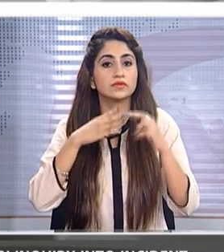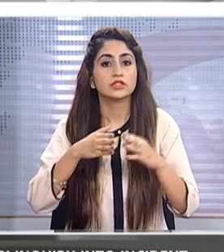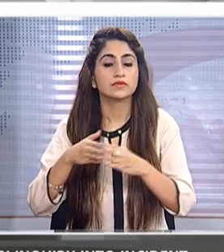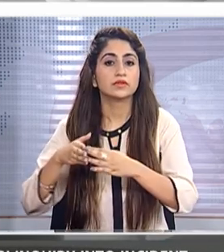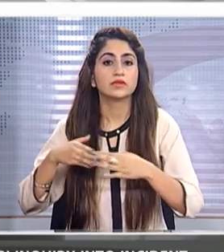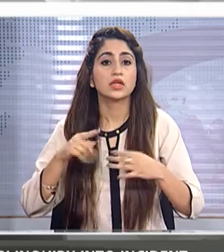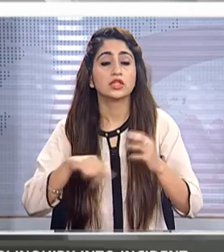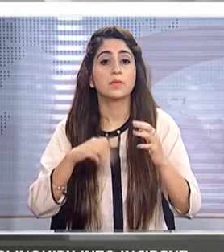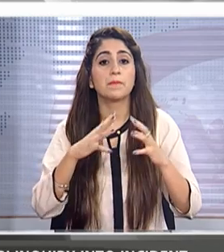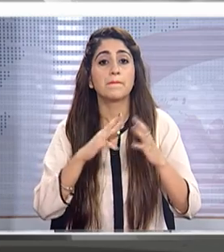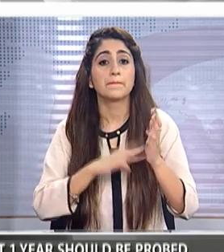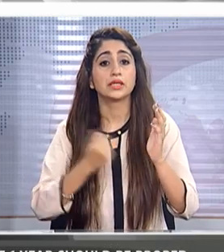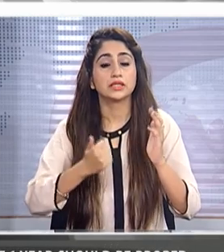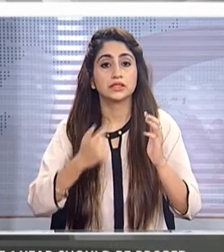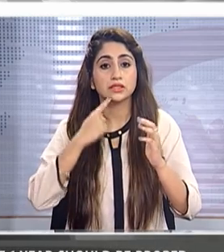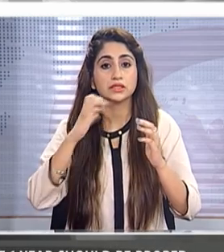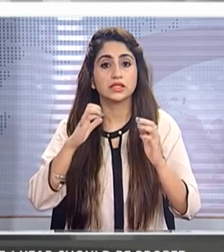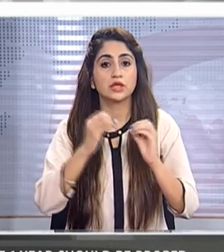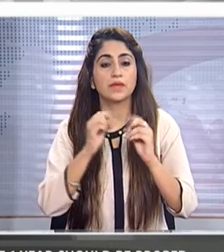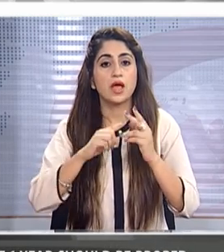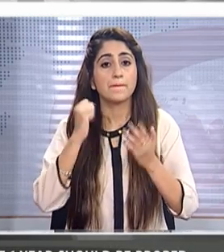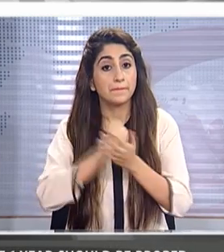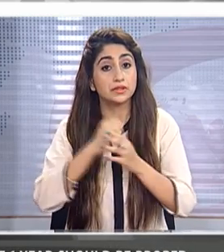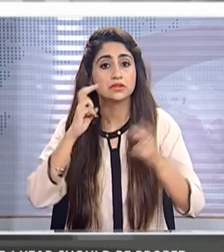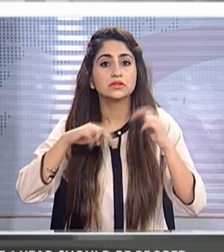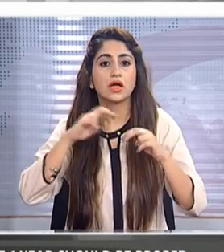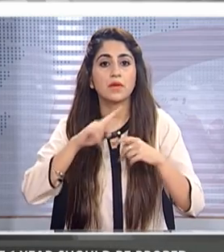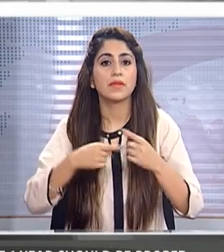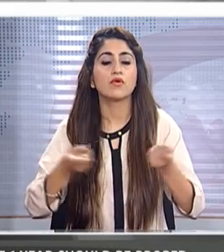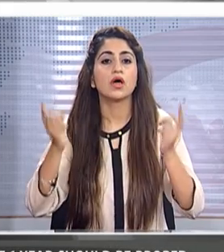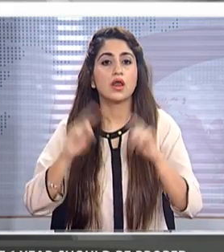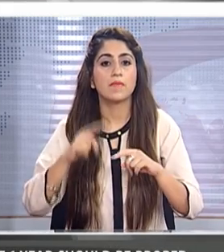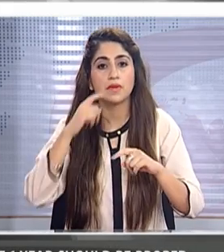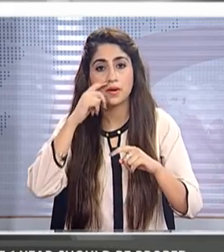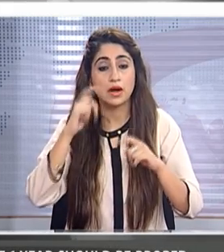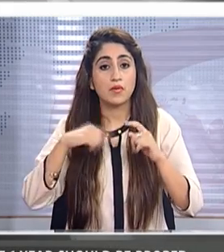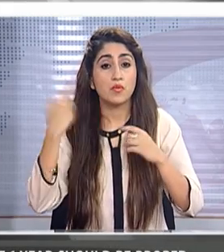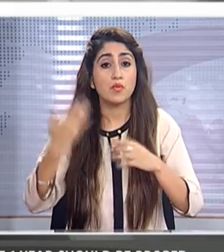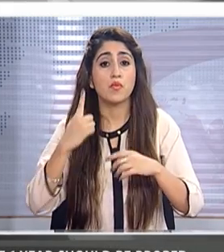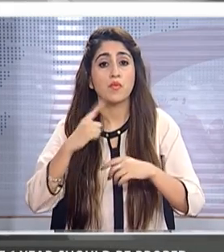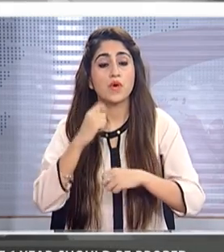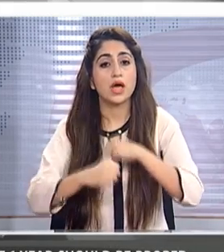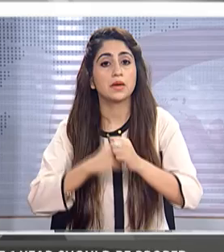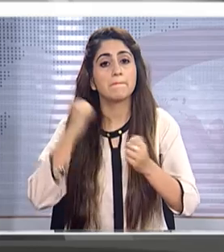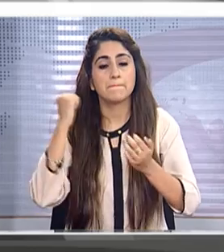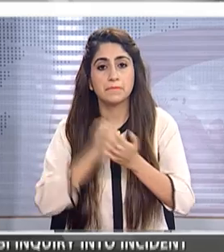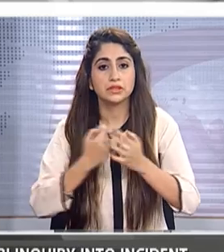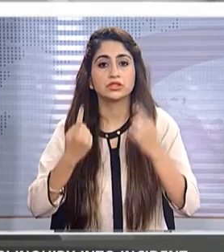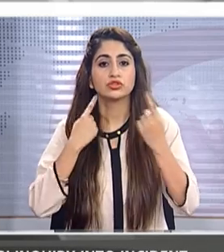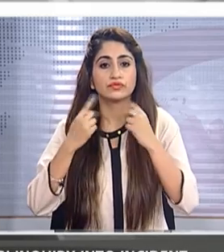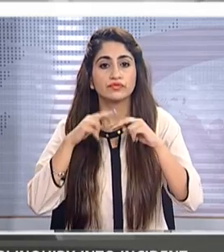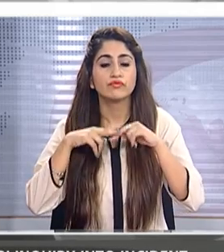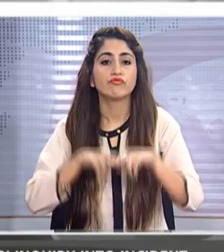there. The union minister has demanded a CBI inquiry into the incident and said that whatever happened in the past